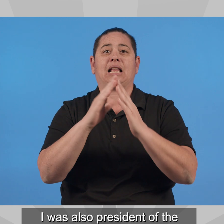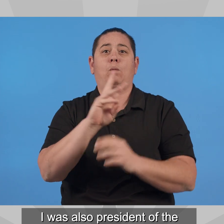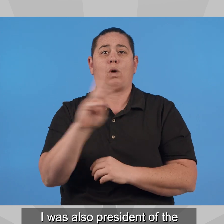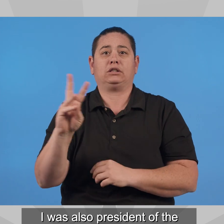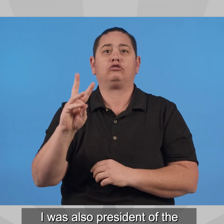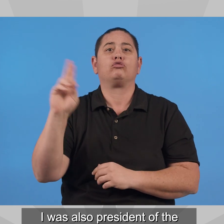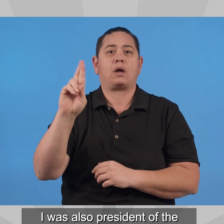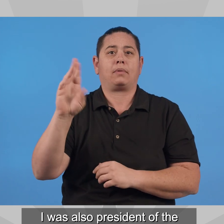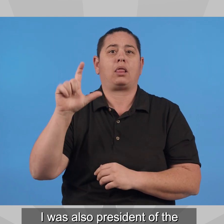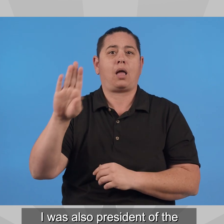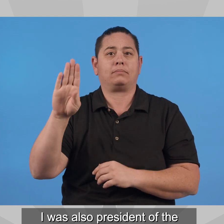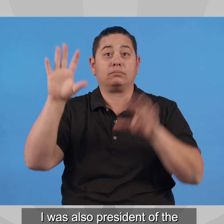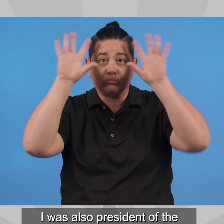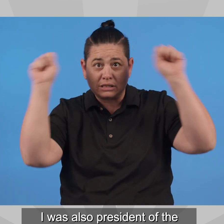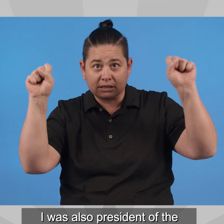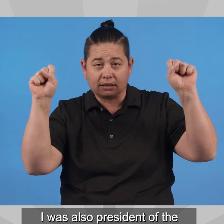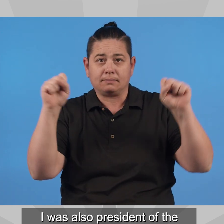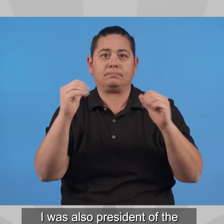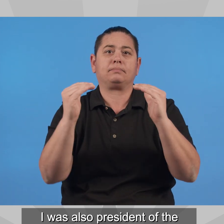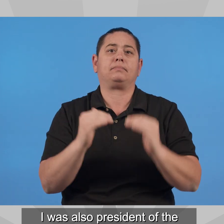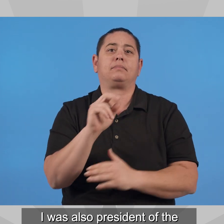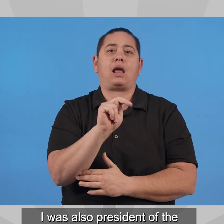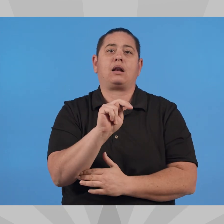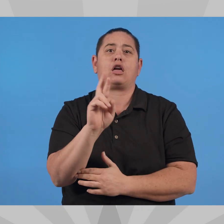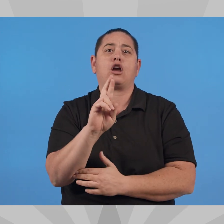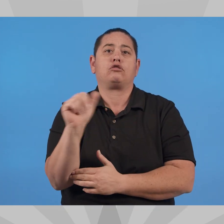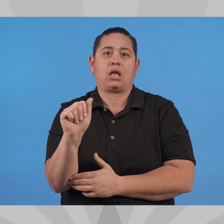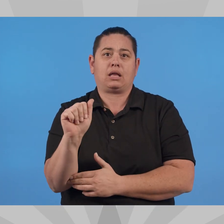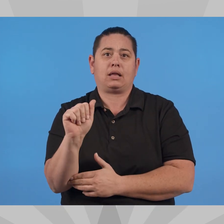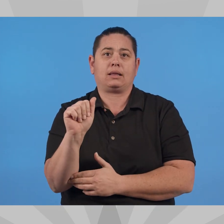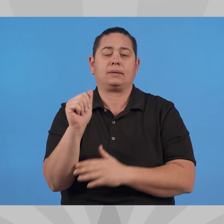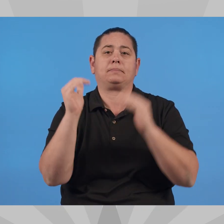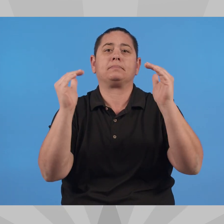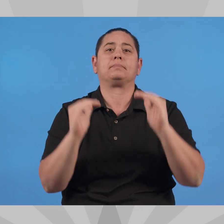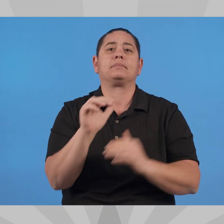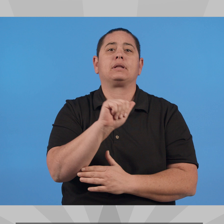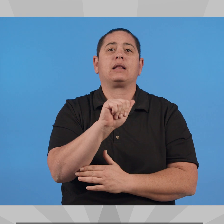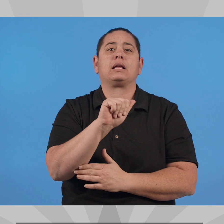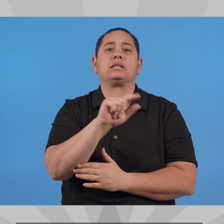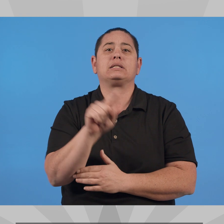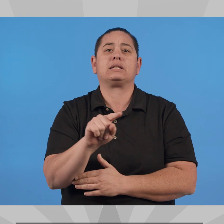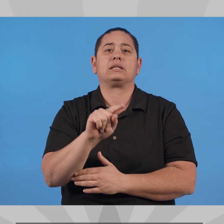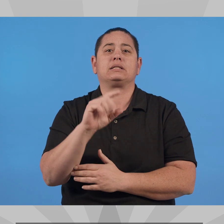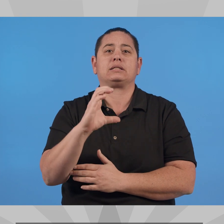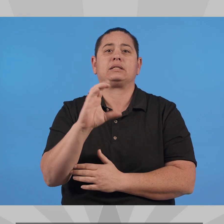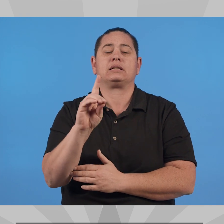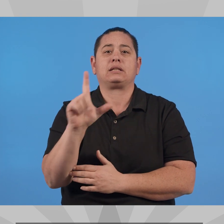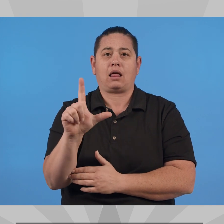I was also president of the Sun City West Republican Club. I'm a member of the NRA,